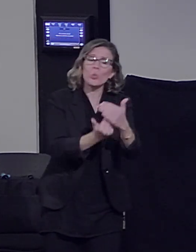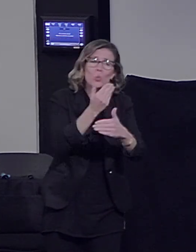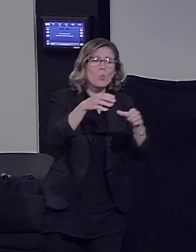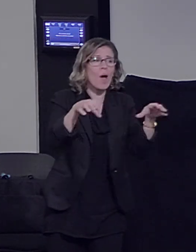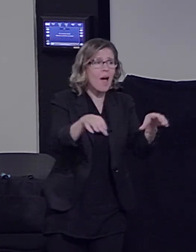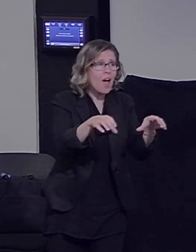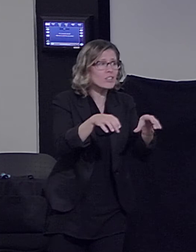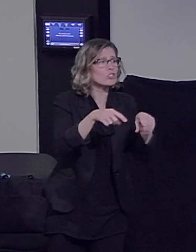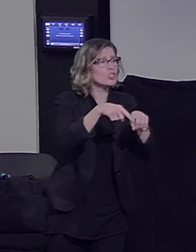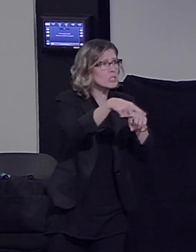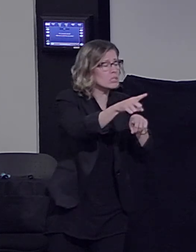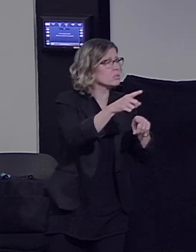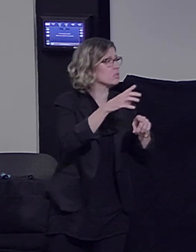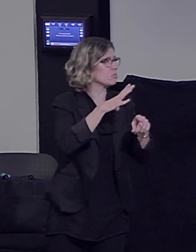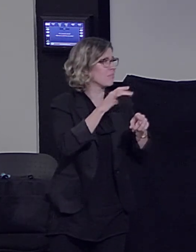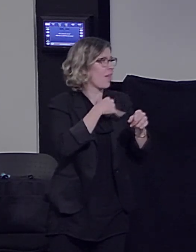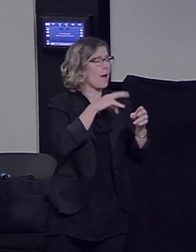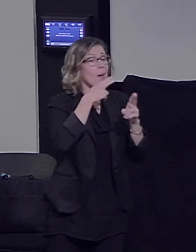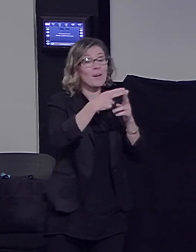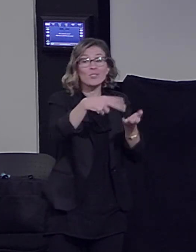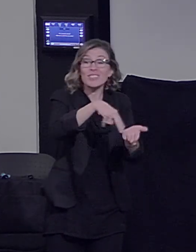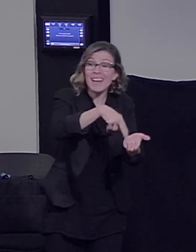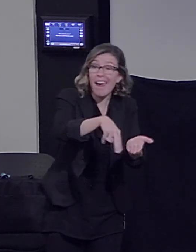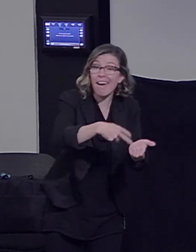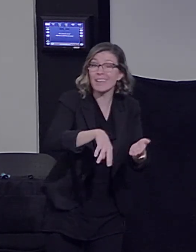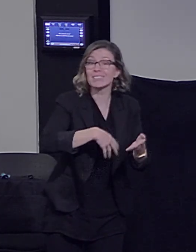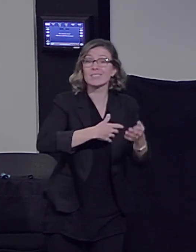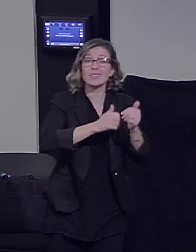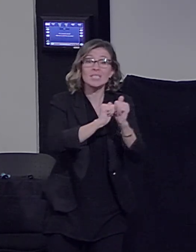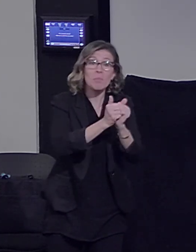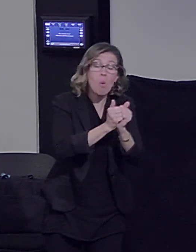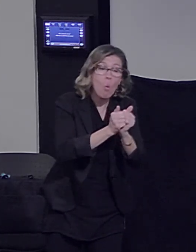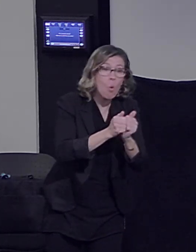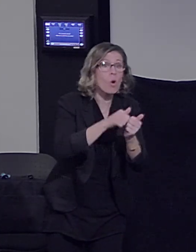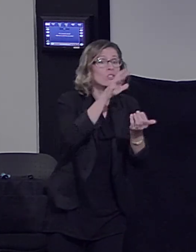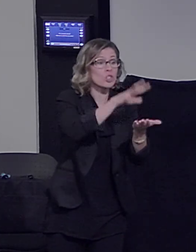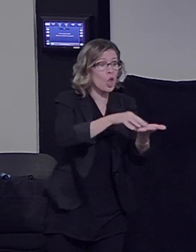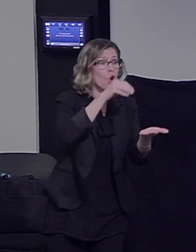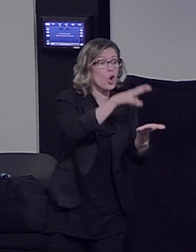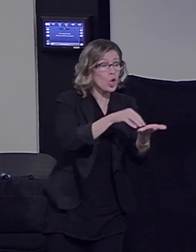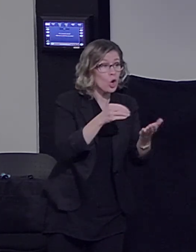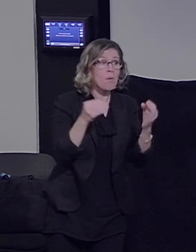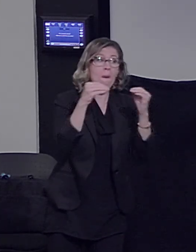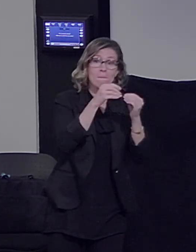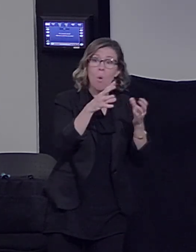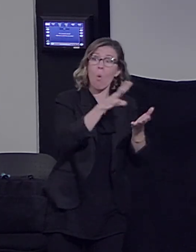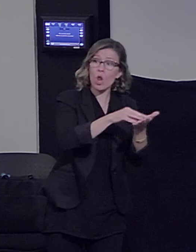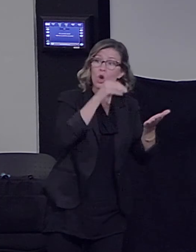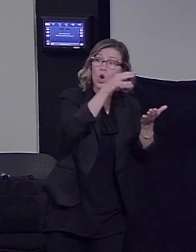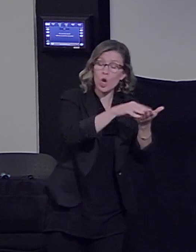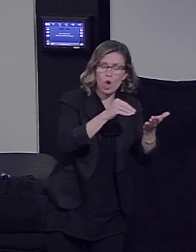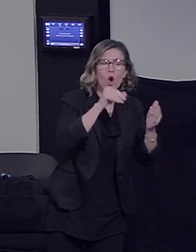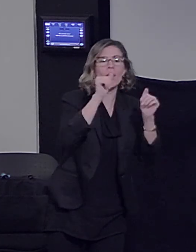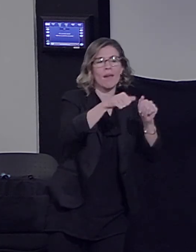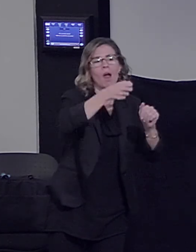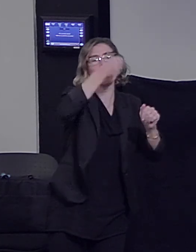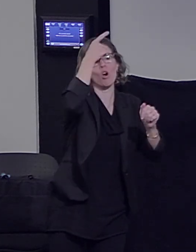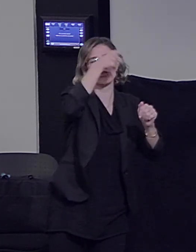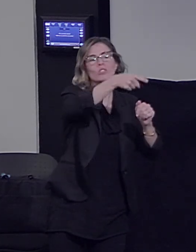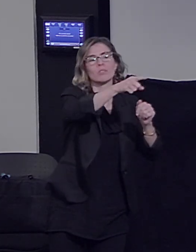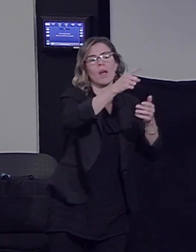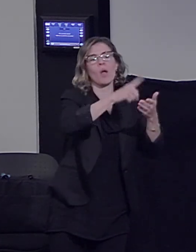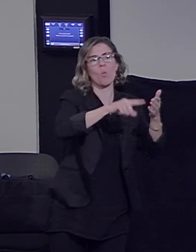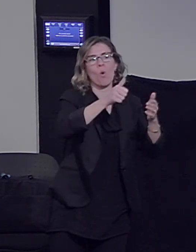action. I mentioned dancing, but sport and so on. So more you learn, the more you understand what the other people are